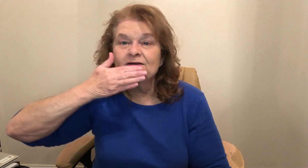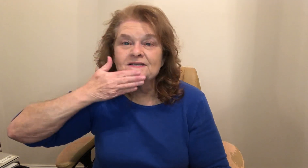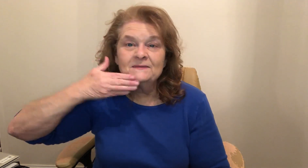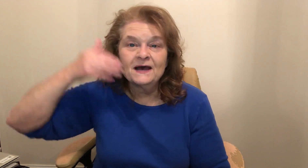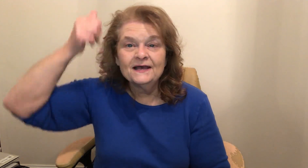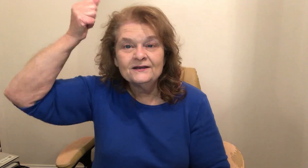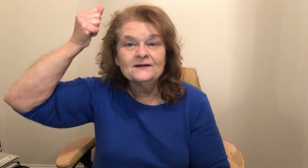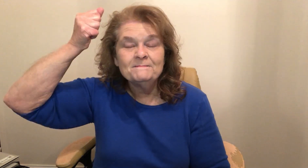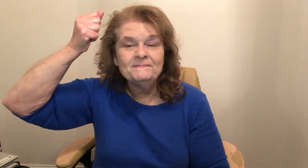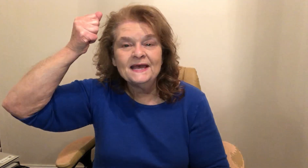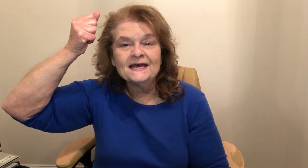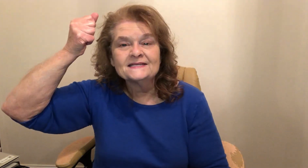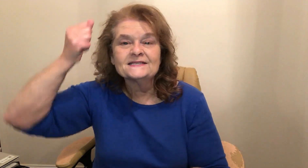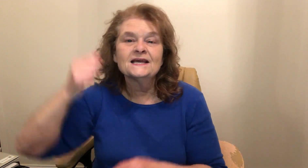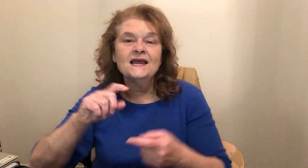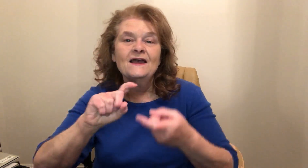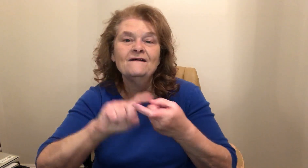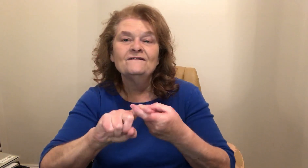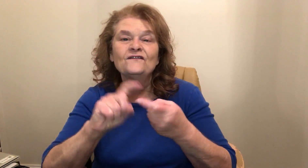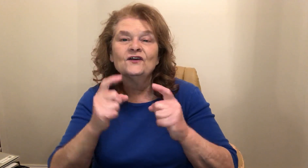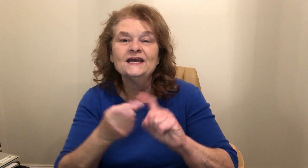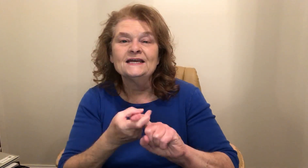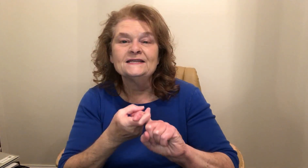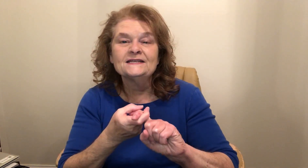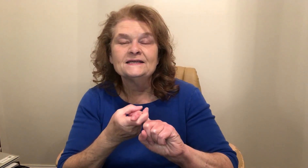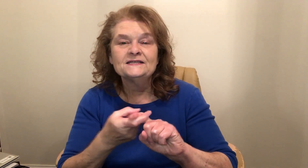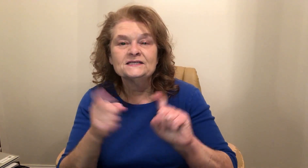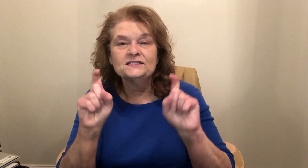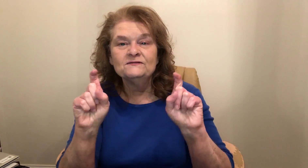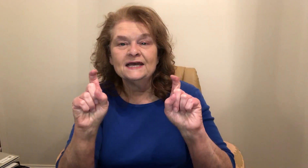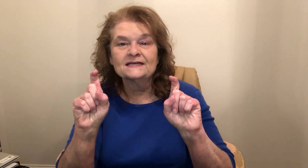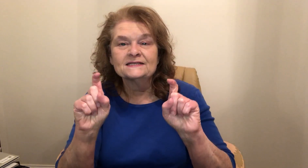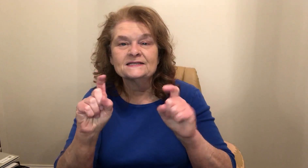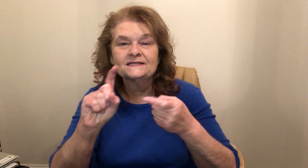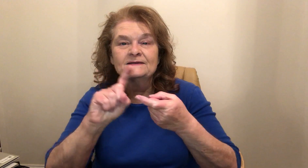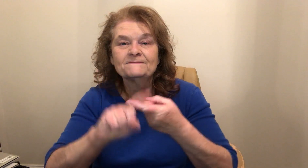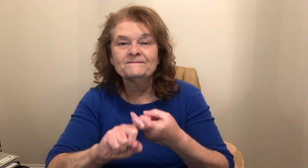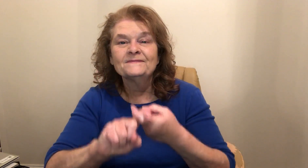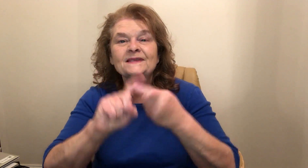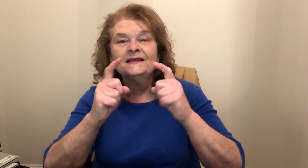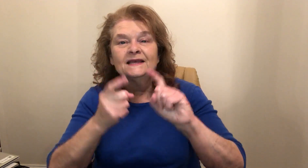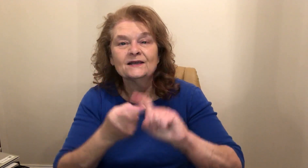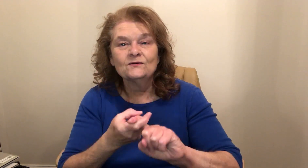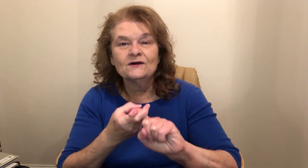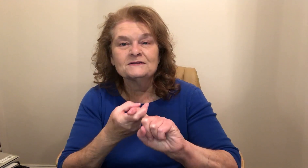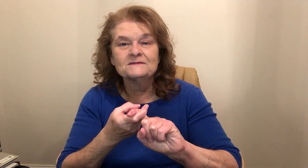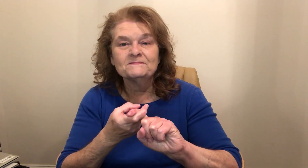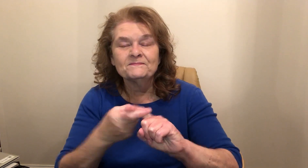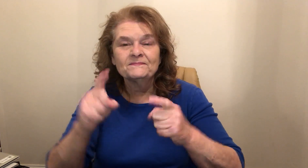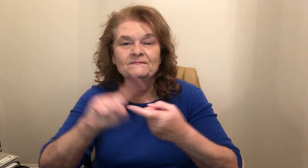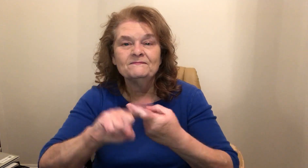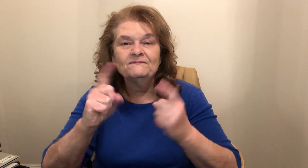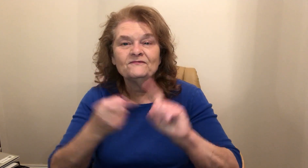goes up higher? Best friend. Just two X's and cross them.